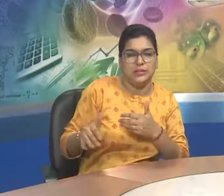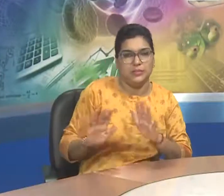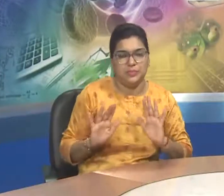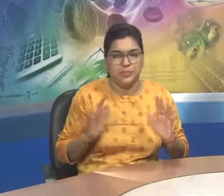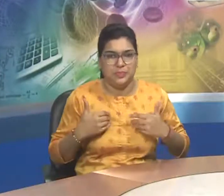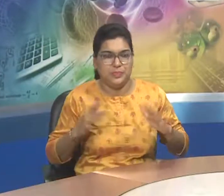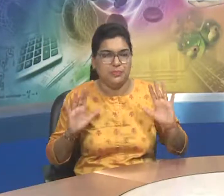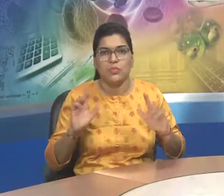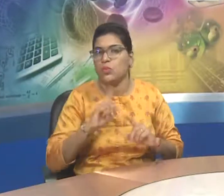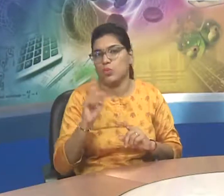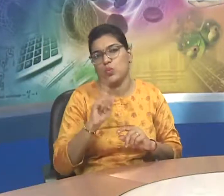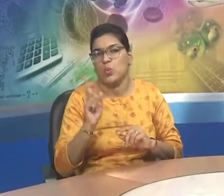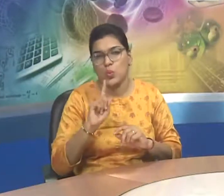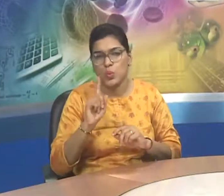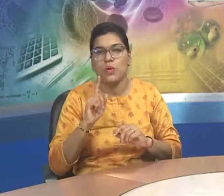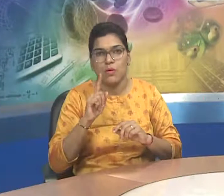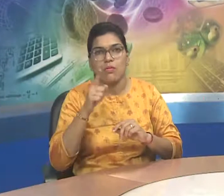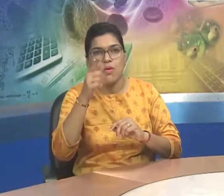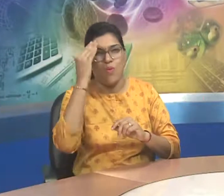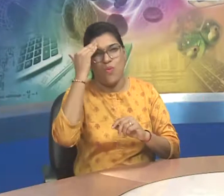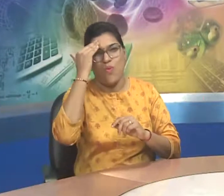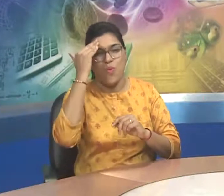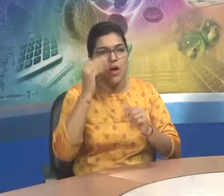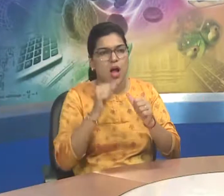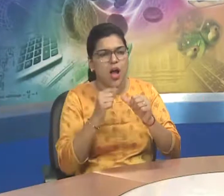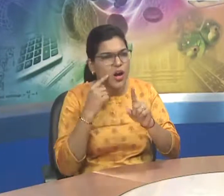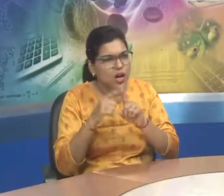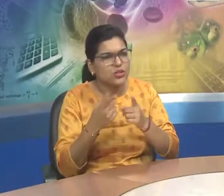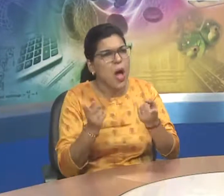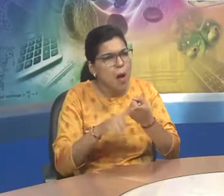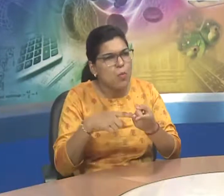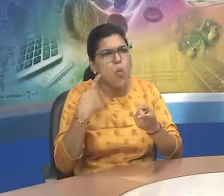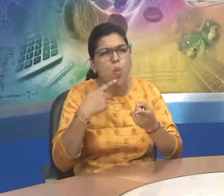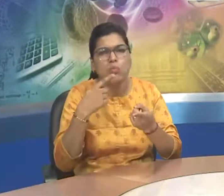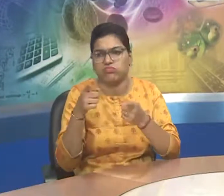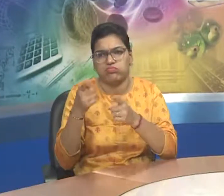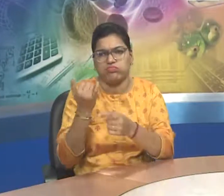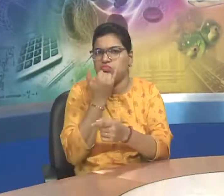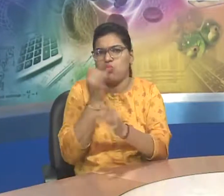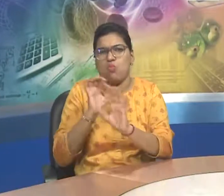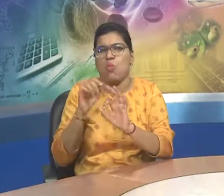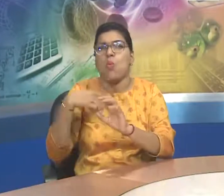save lives and lessen the impact of